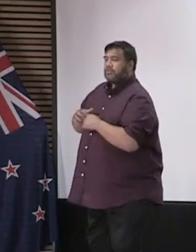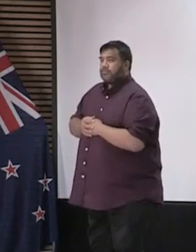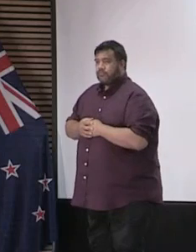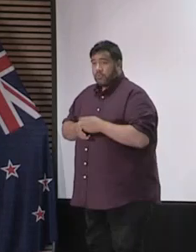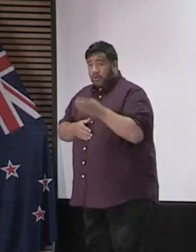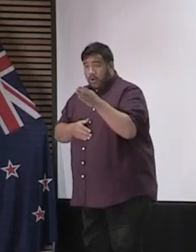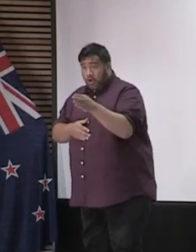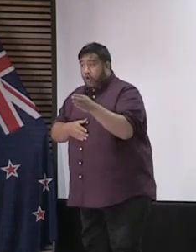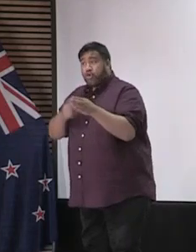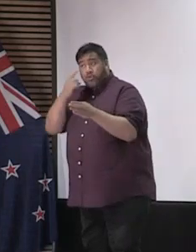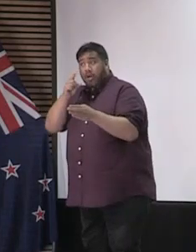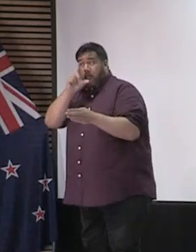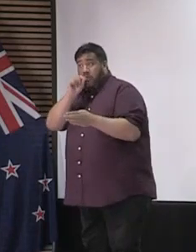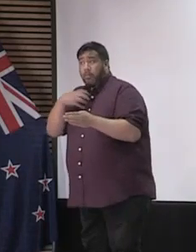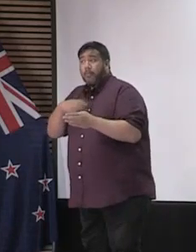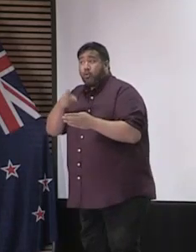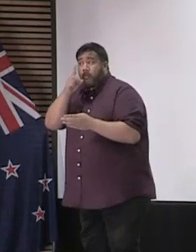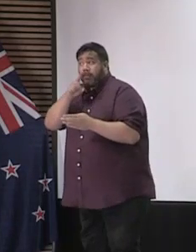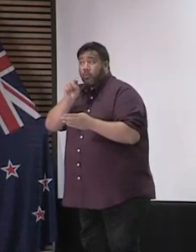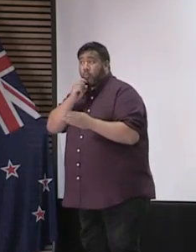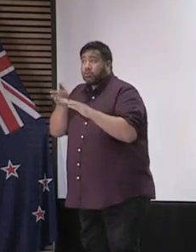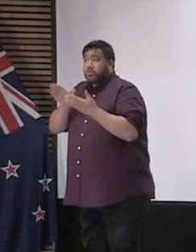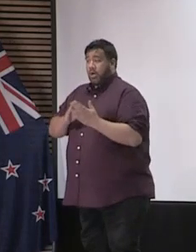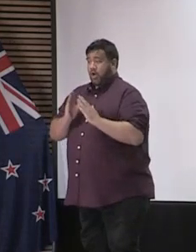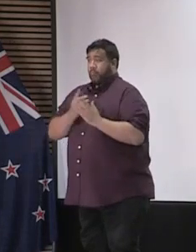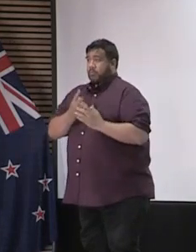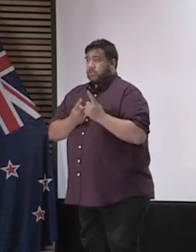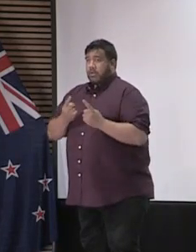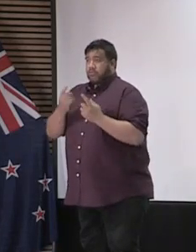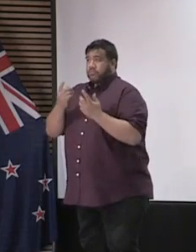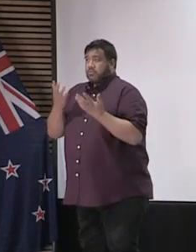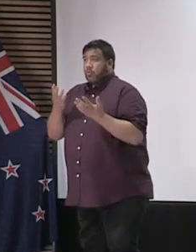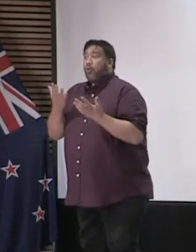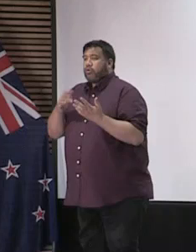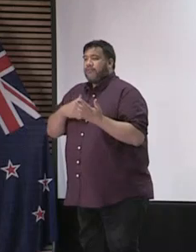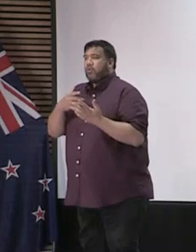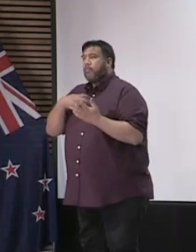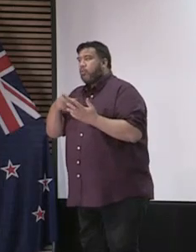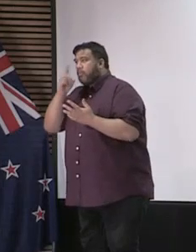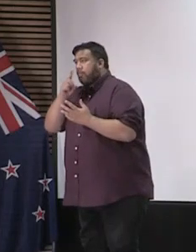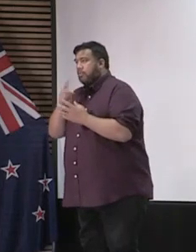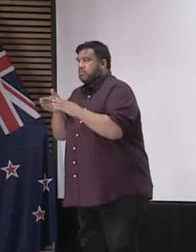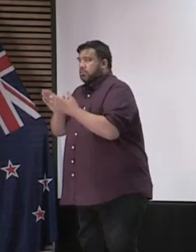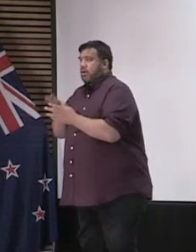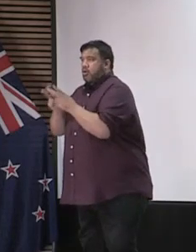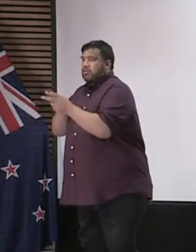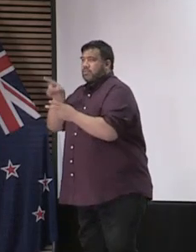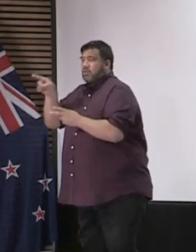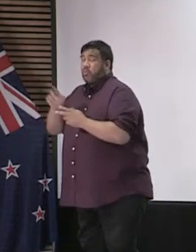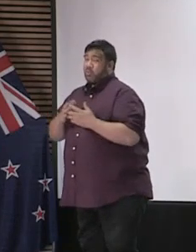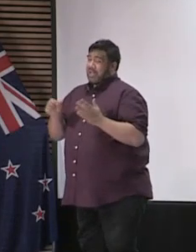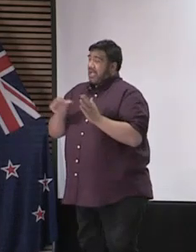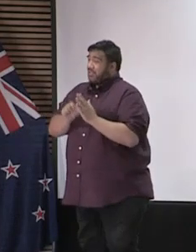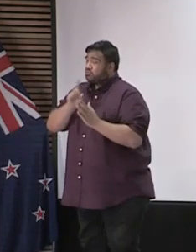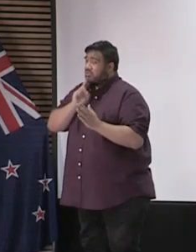home, or are you hoping that most of them will be in the hospital? Look, it's hard to say, really. We do have most of our people with active infection